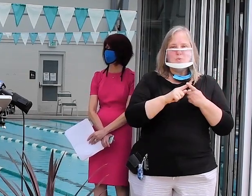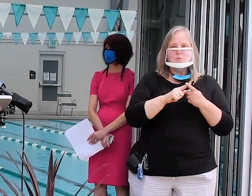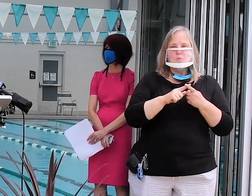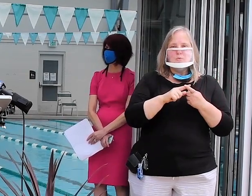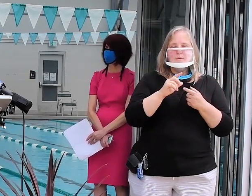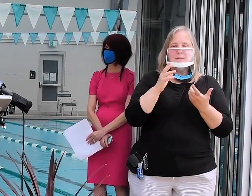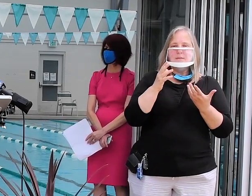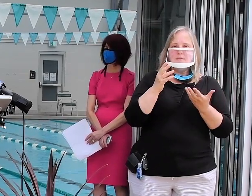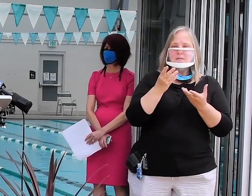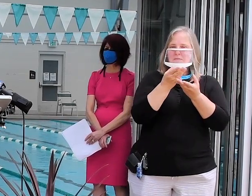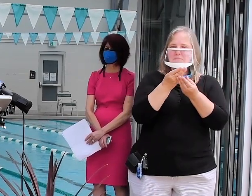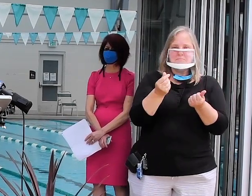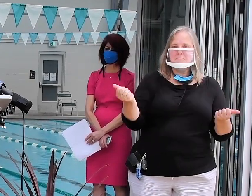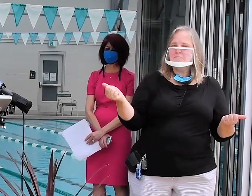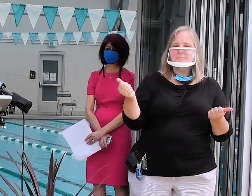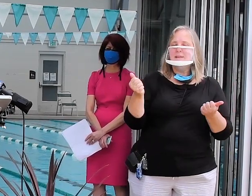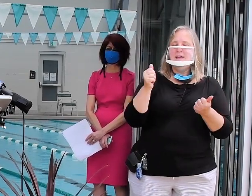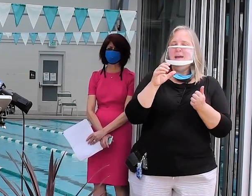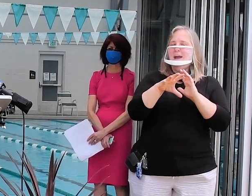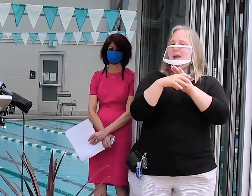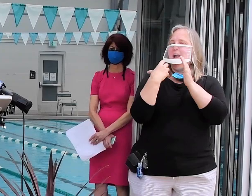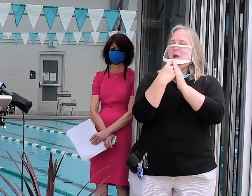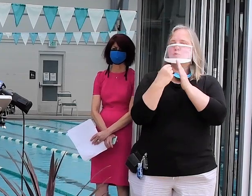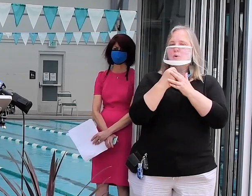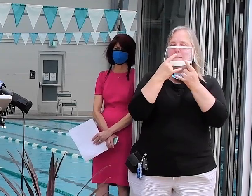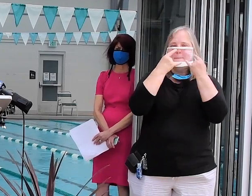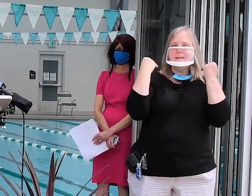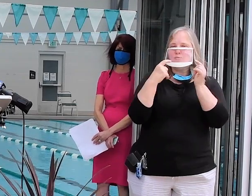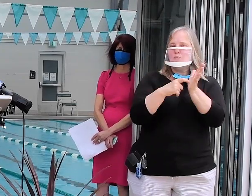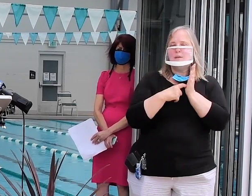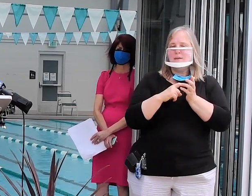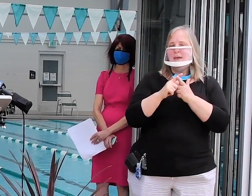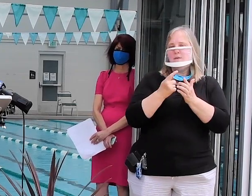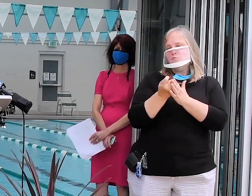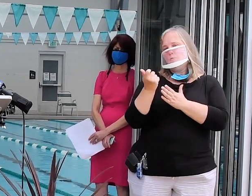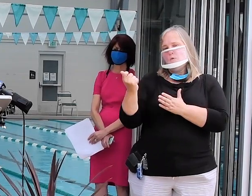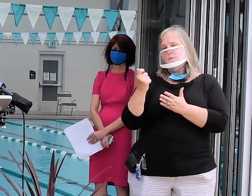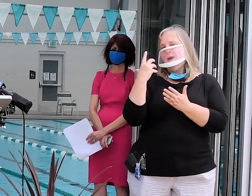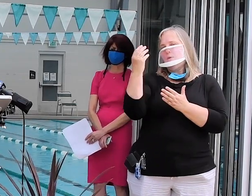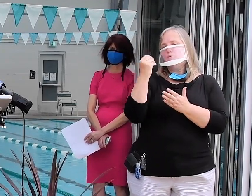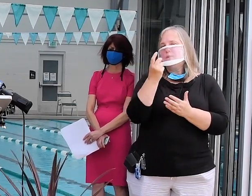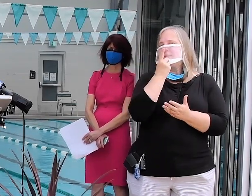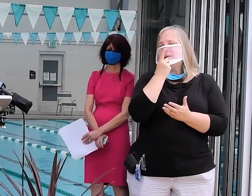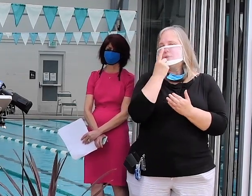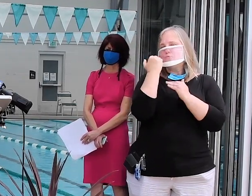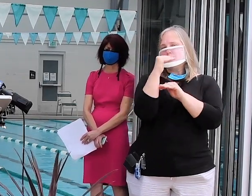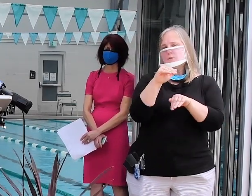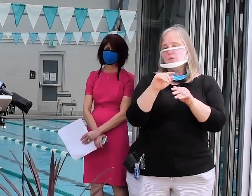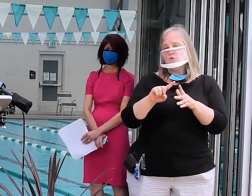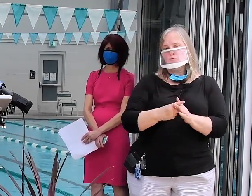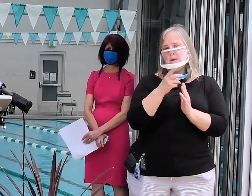outdoor masking requirements and remove outdoor dining restrictions effective May 1st.